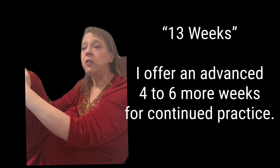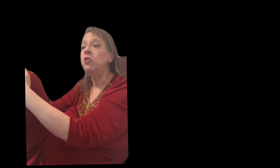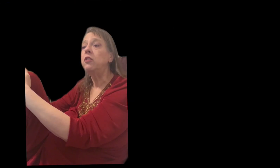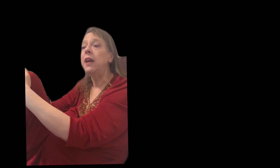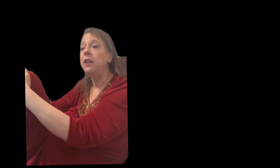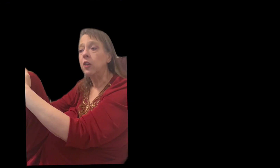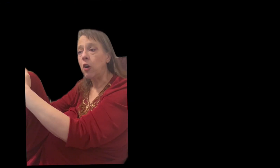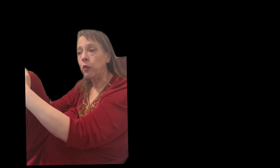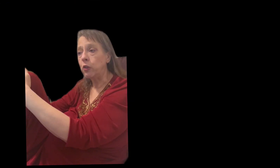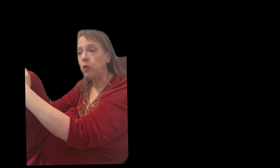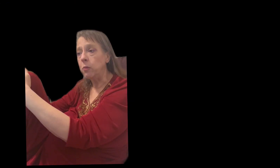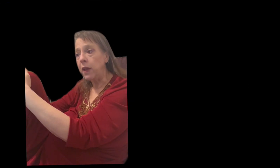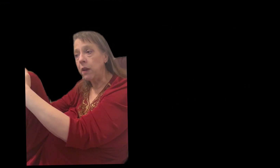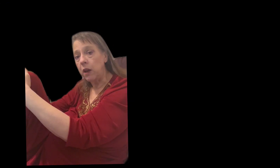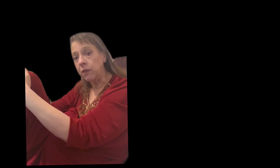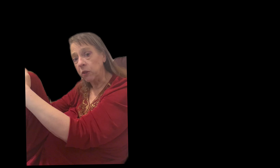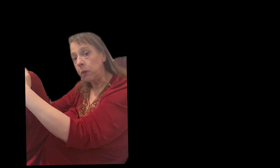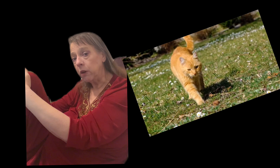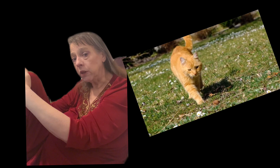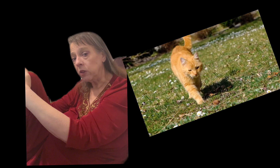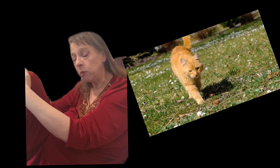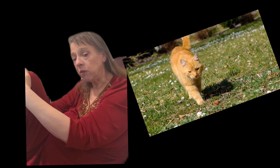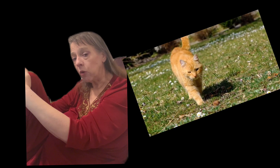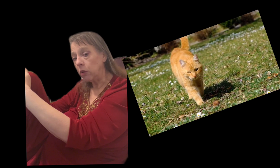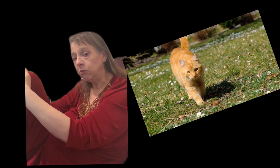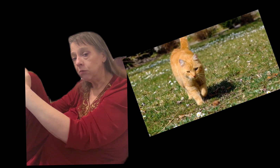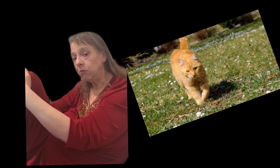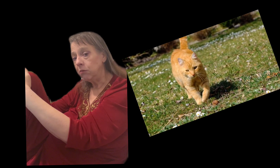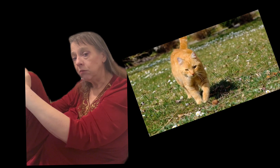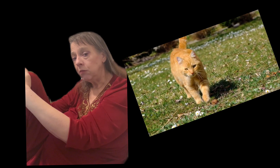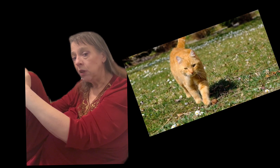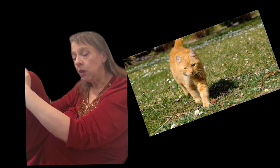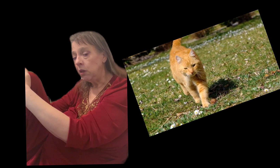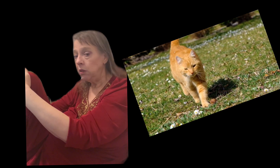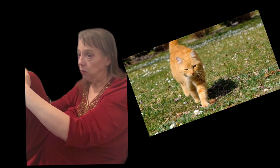And understanding a culture you may not have experienced before.